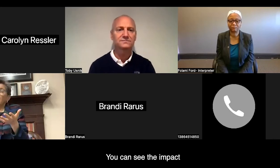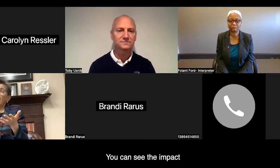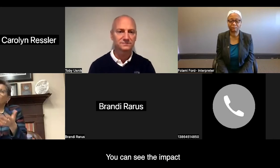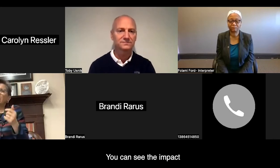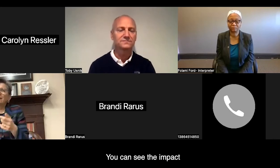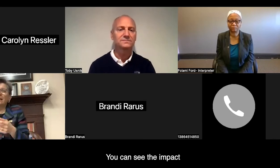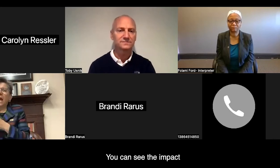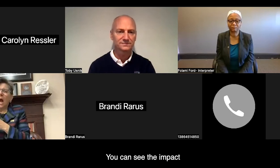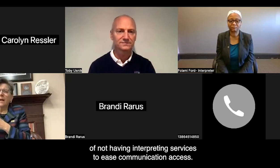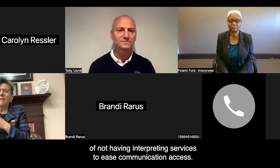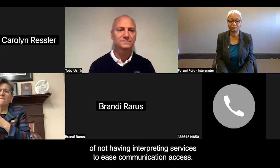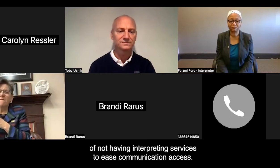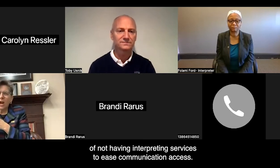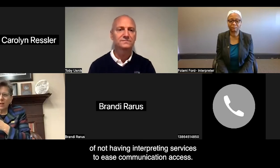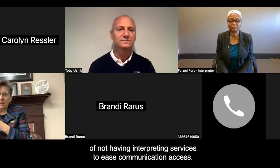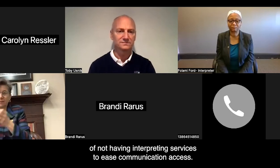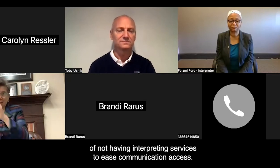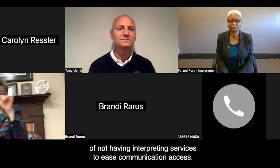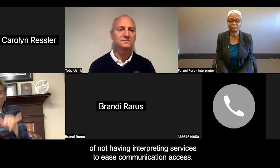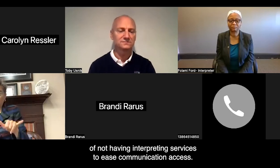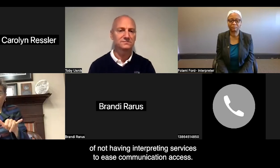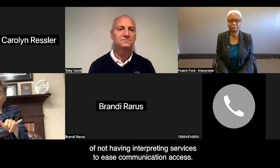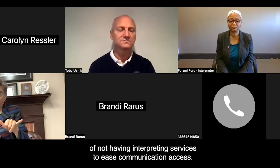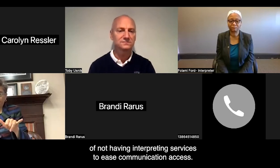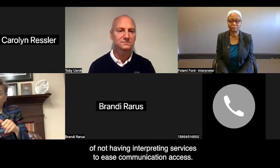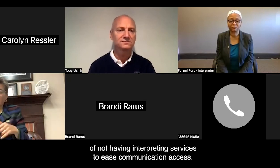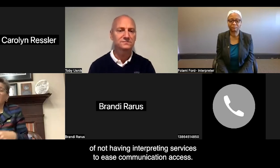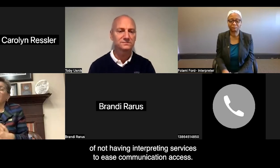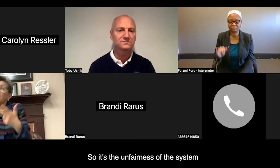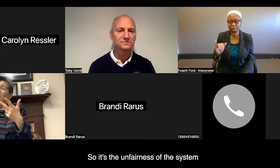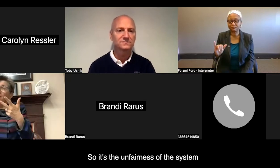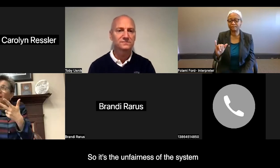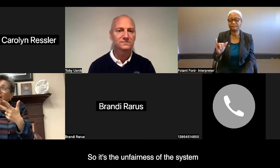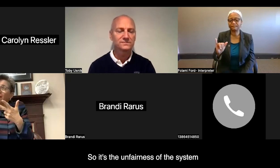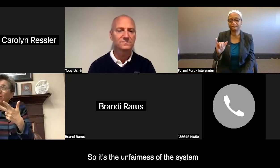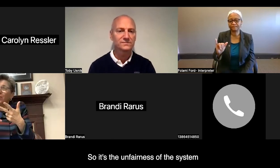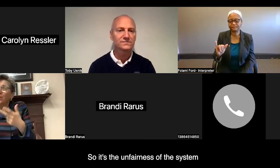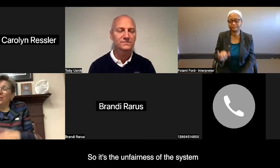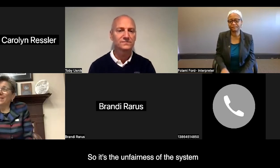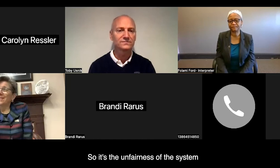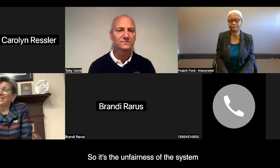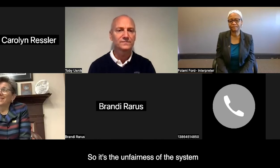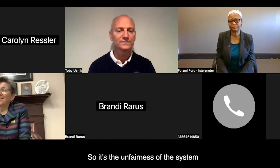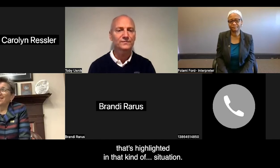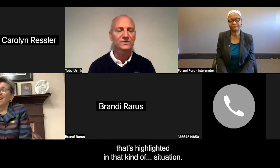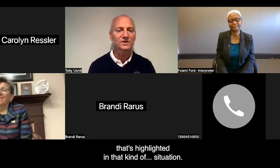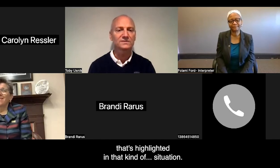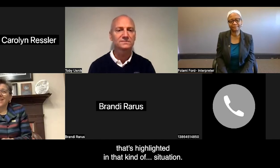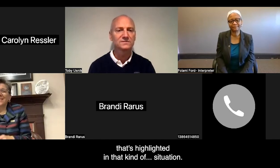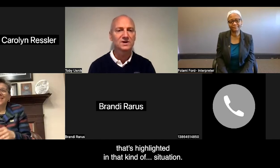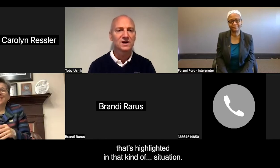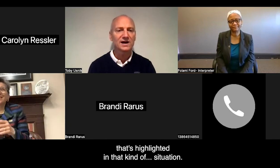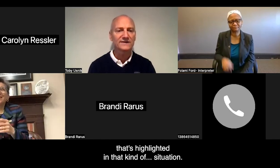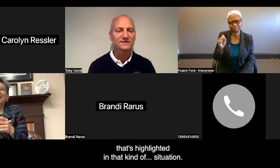not having interpreting services to ease communication access. So it's the unfairness of the system that's highlighted in that kind of a situation.